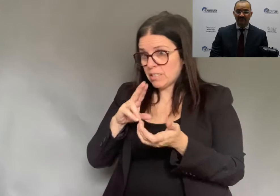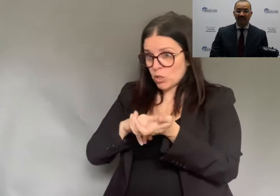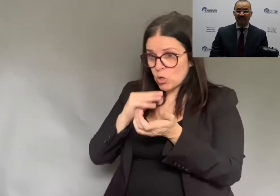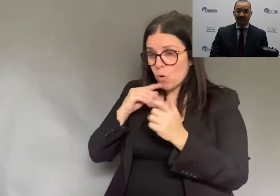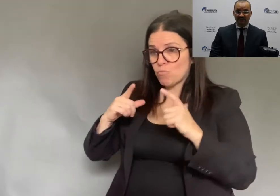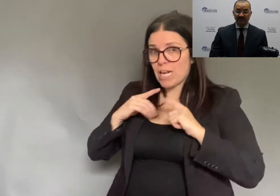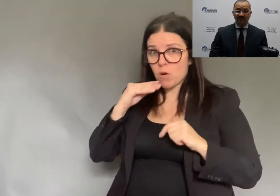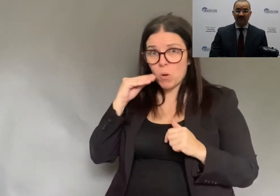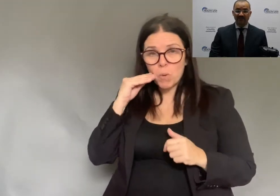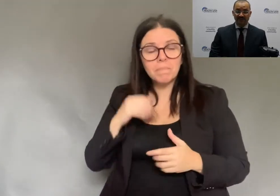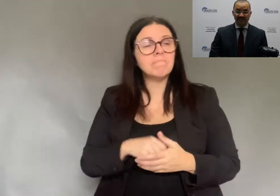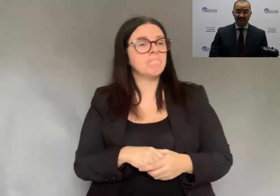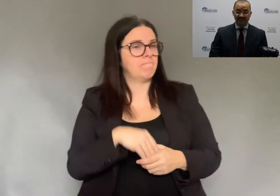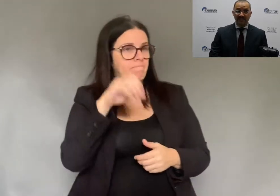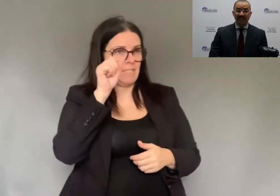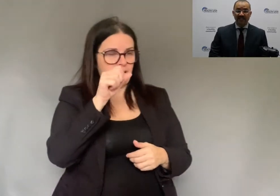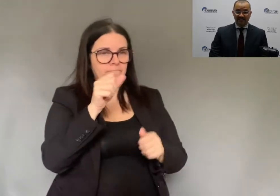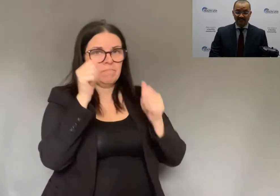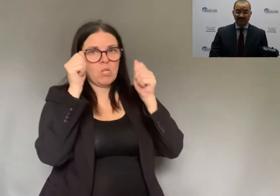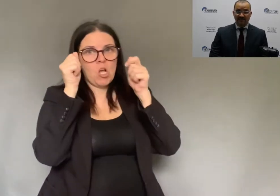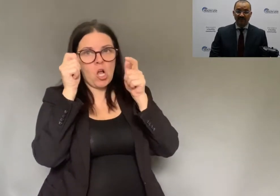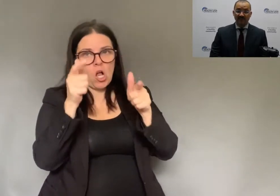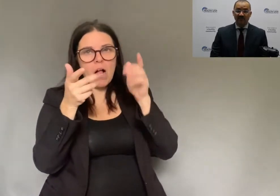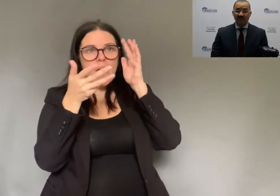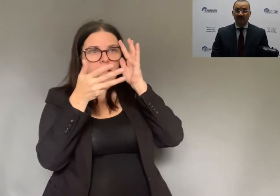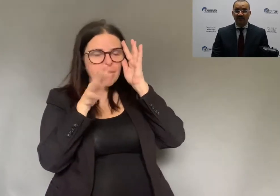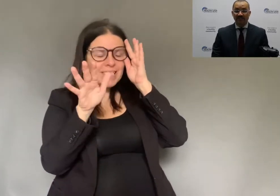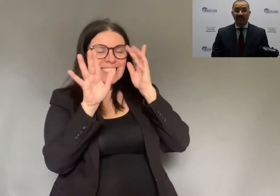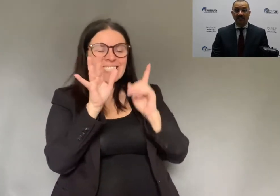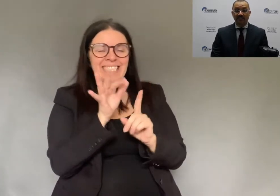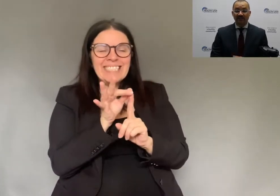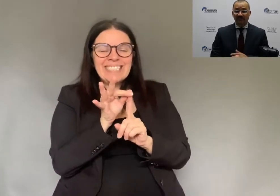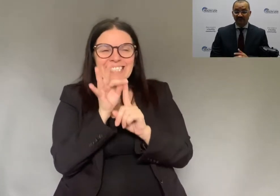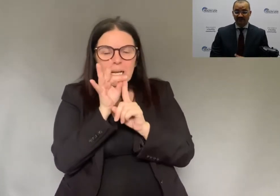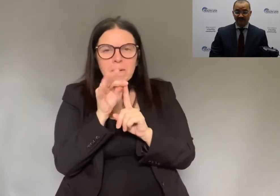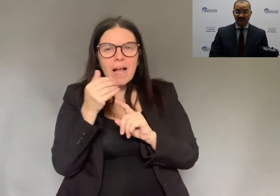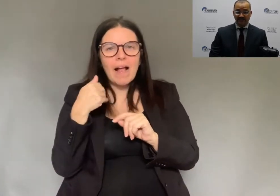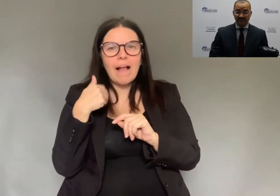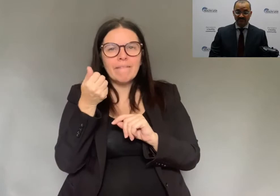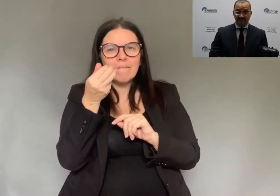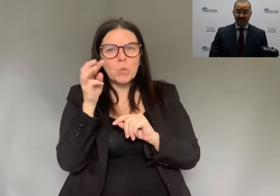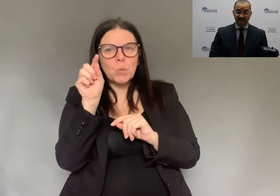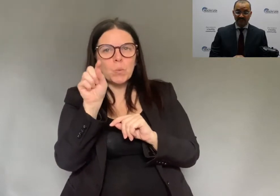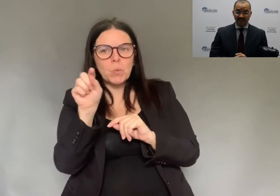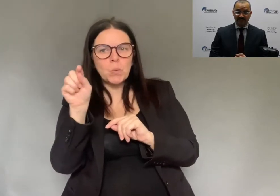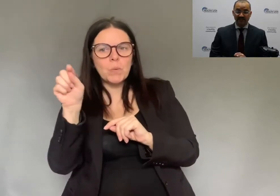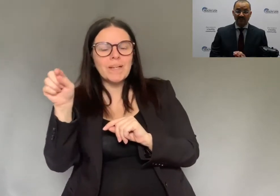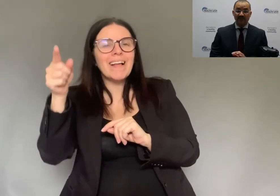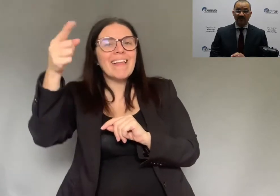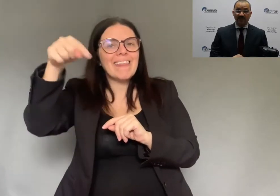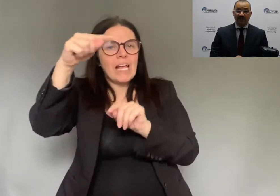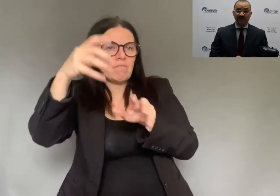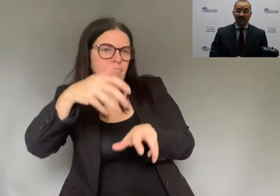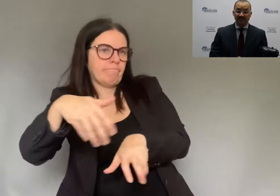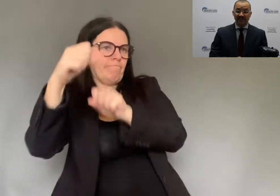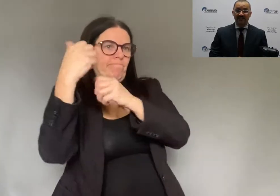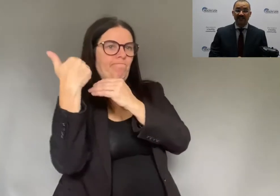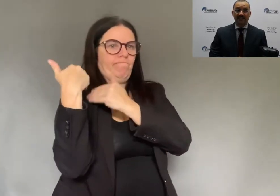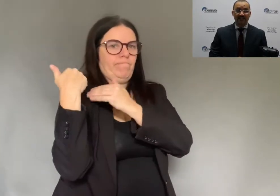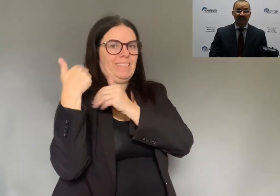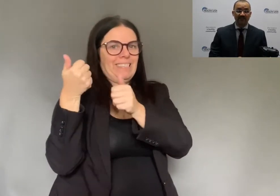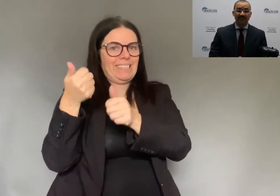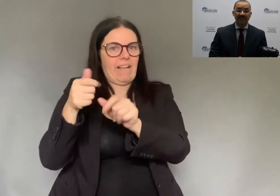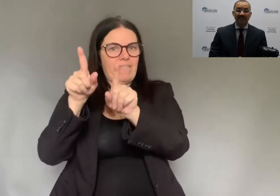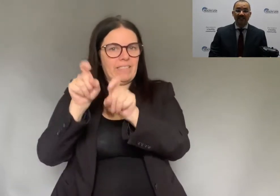homes and long-term care homes are tested, except for a few which those facilities are testing their own residents